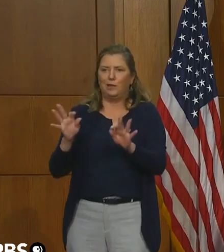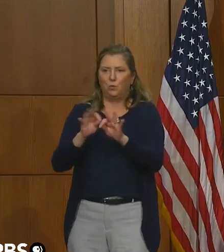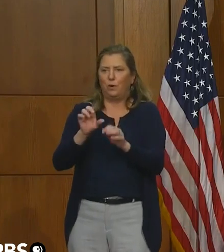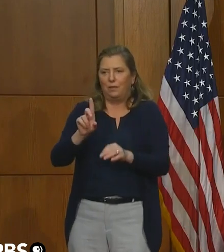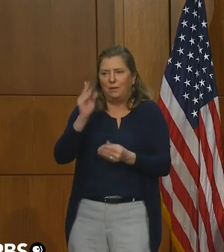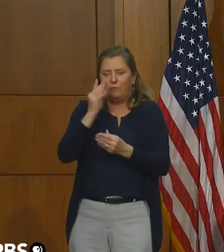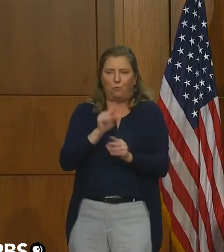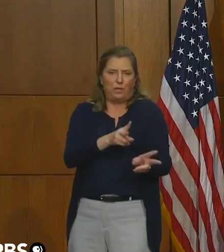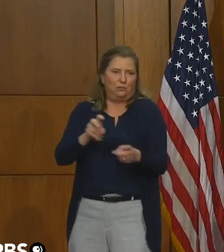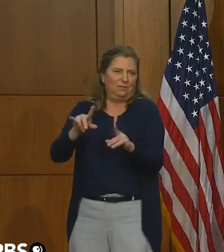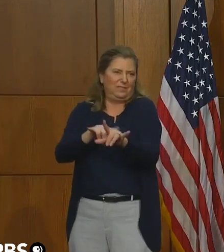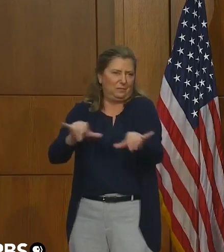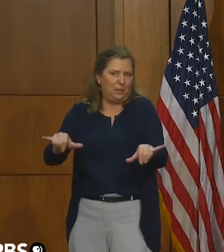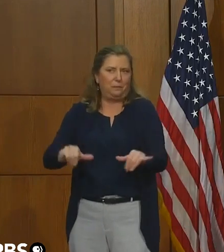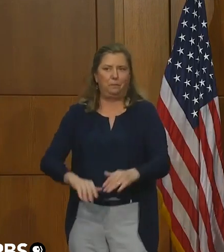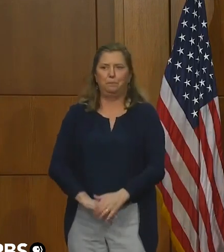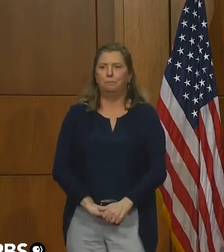data.